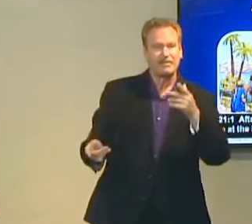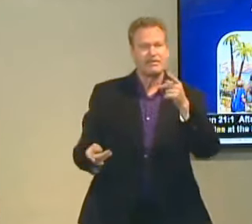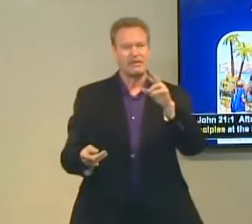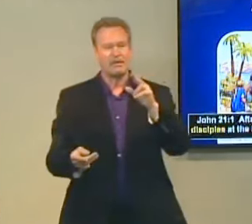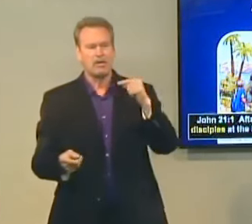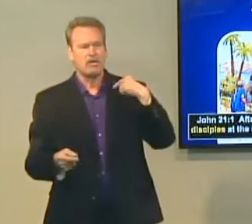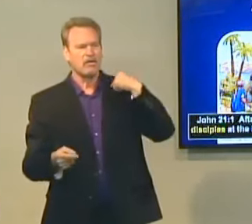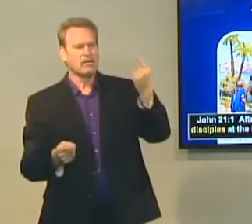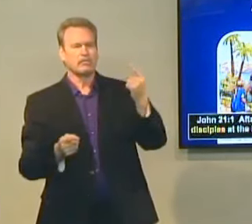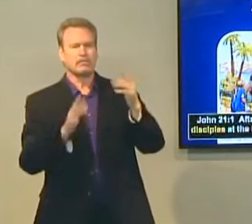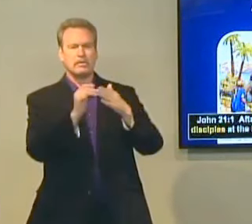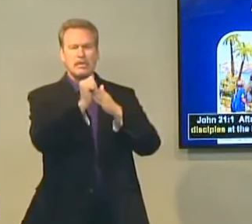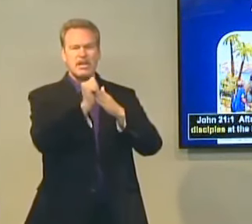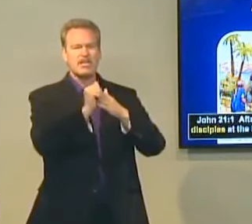be feeling. Changed to his strength.